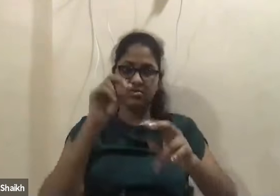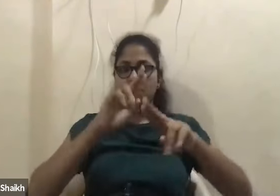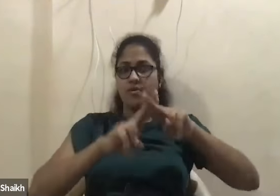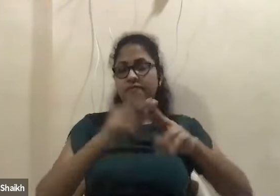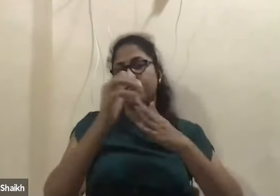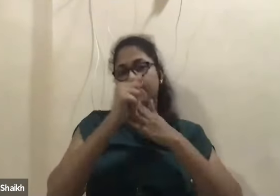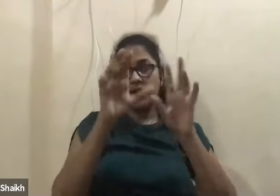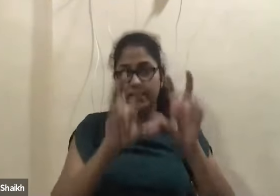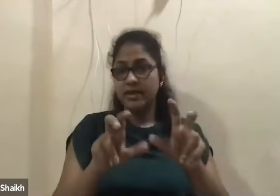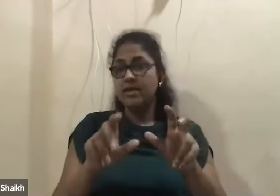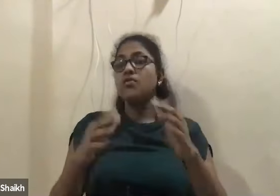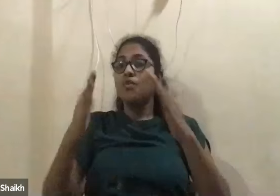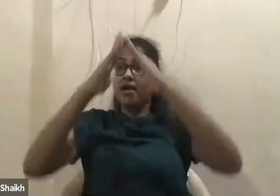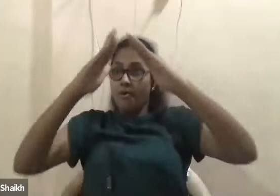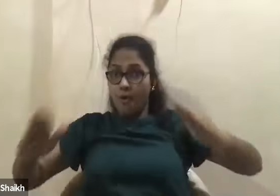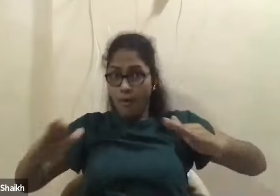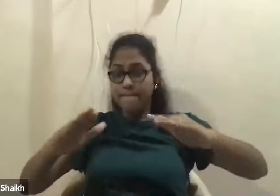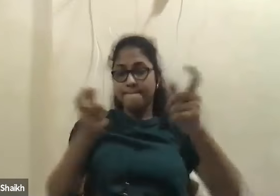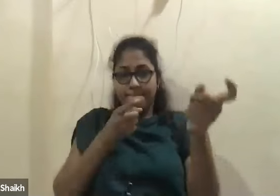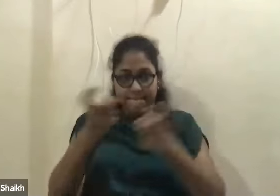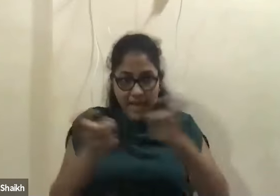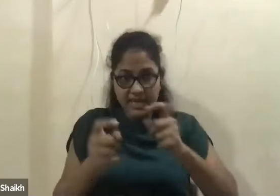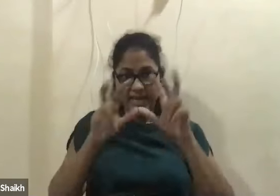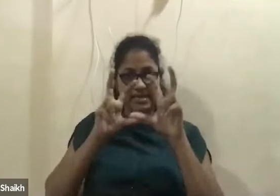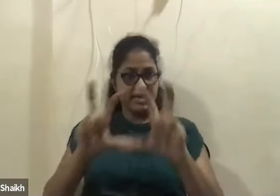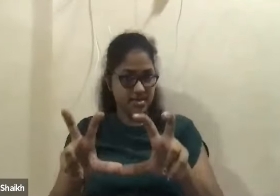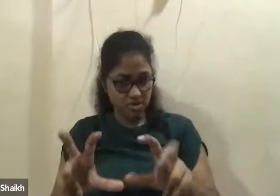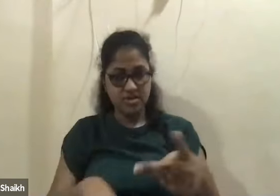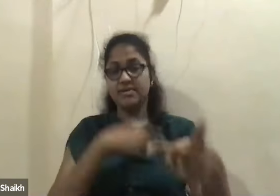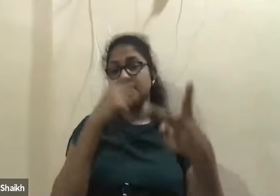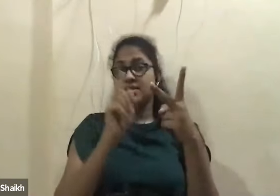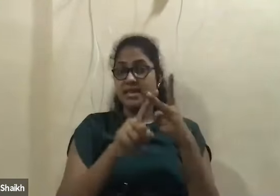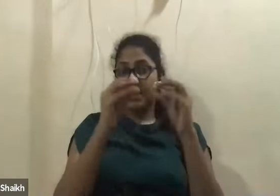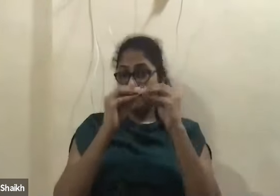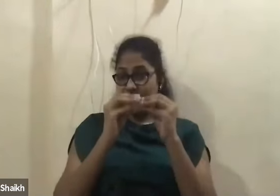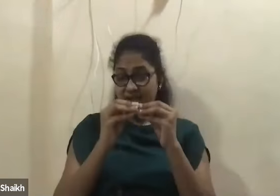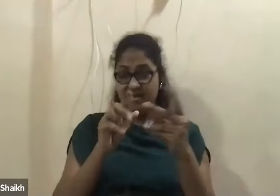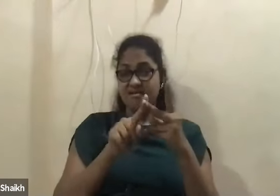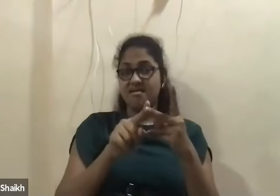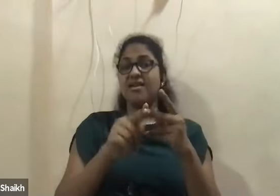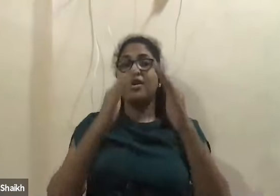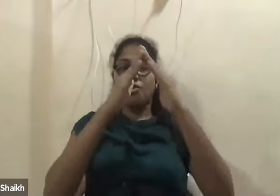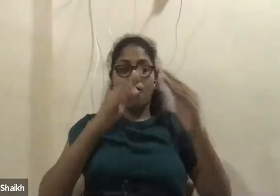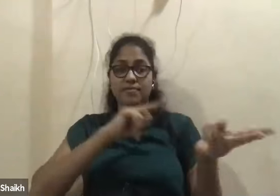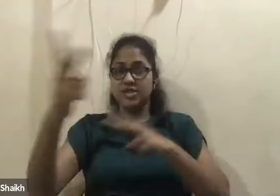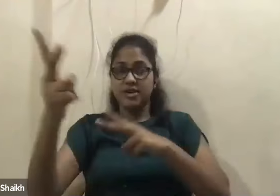care. Okay. B, management of immovable property. C, management of